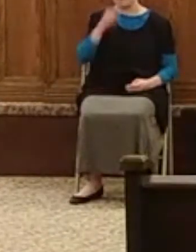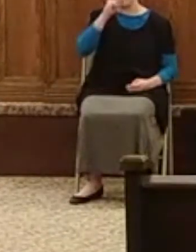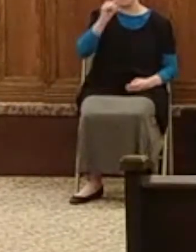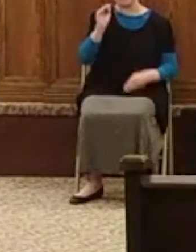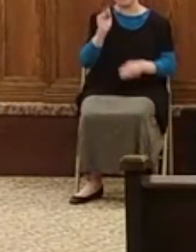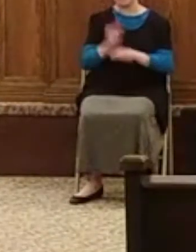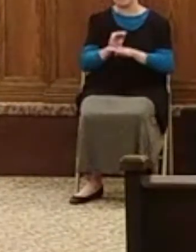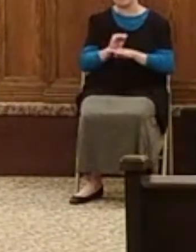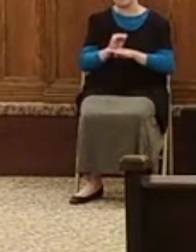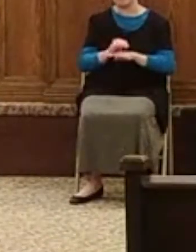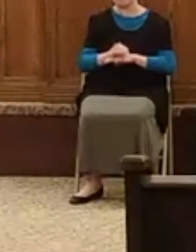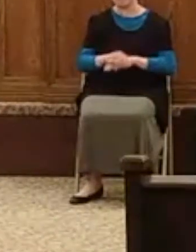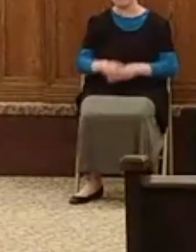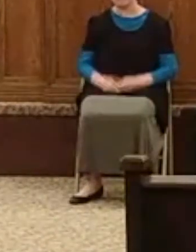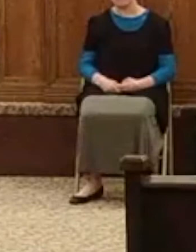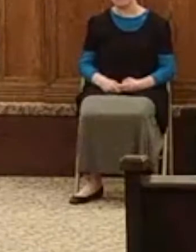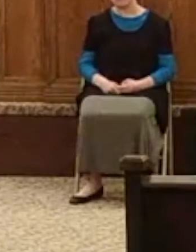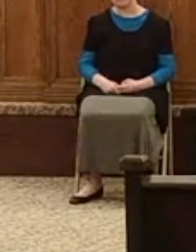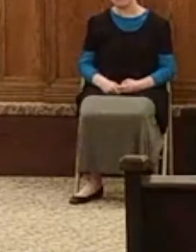Can I tell you tonight,